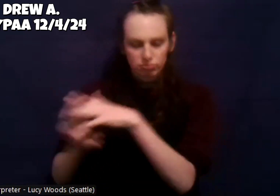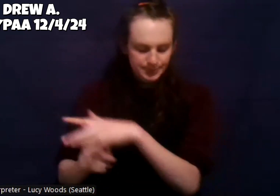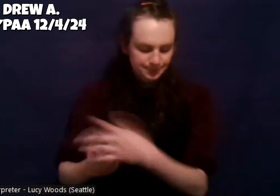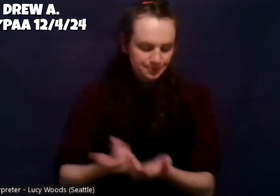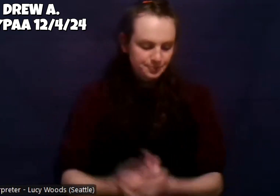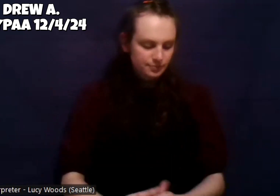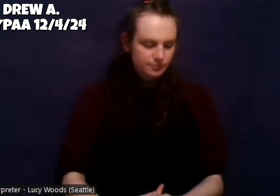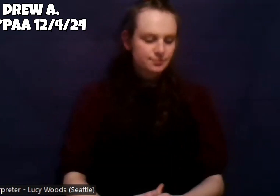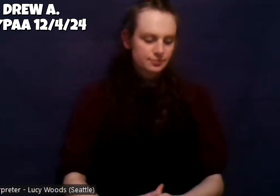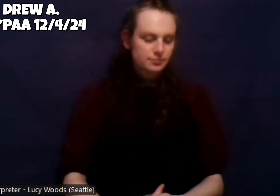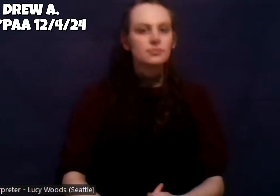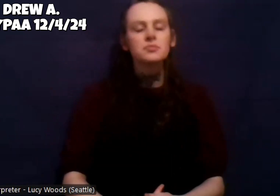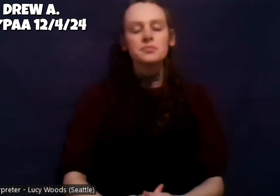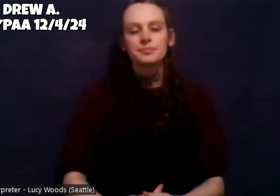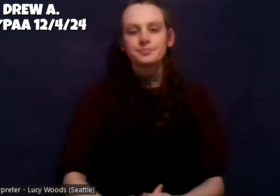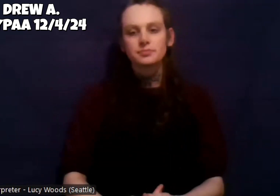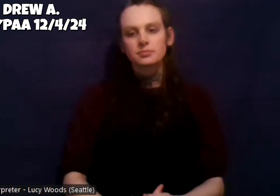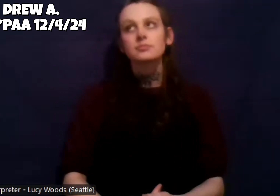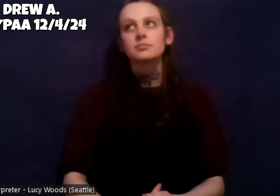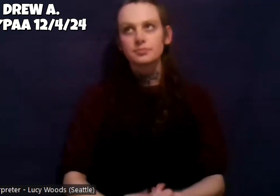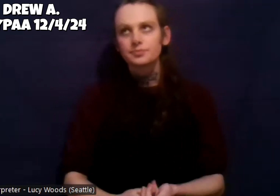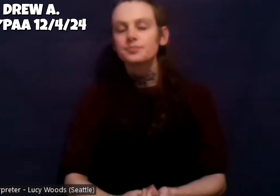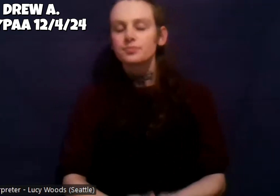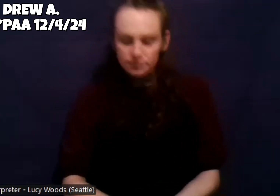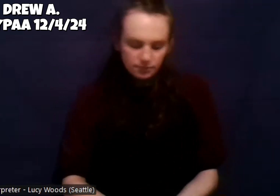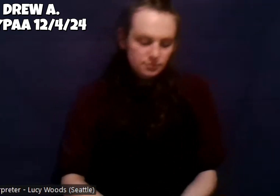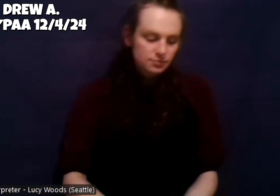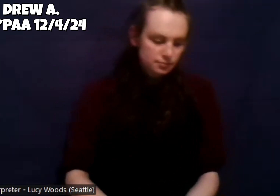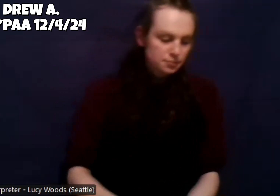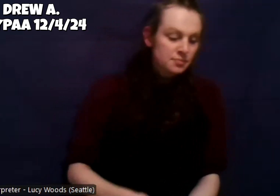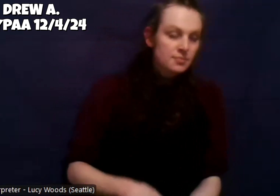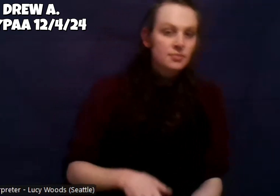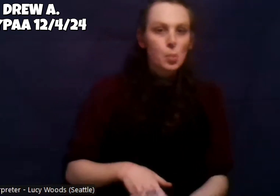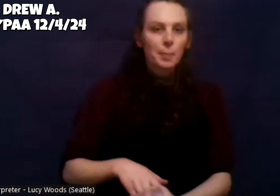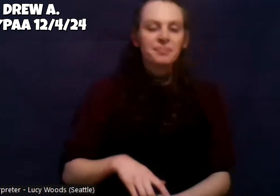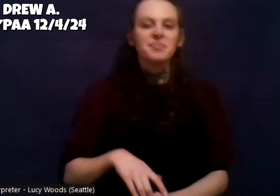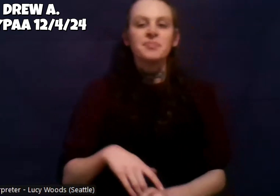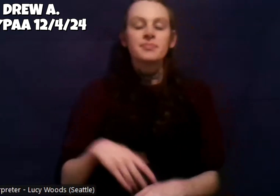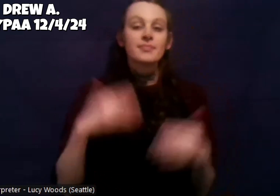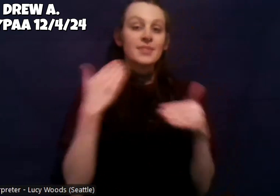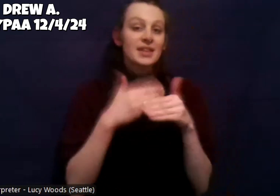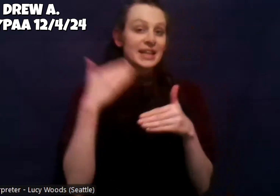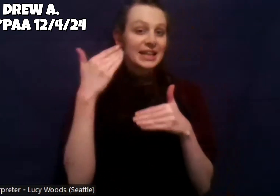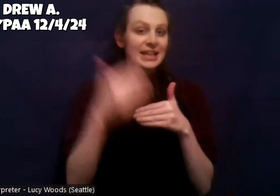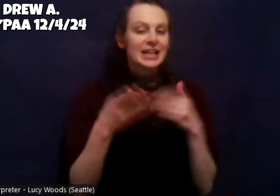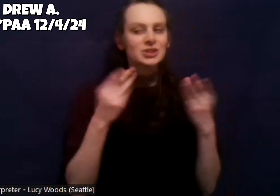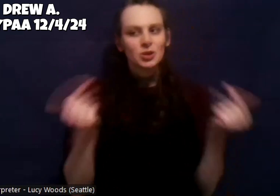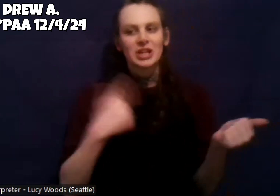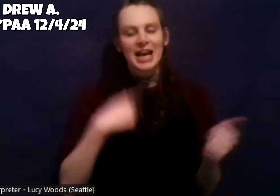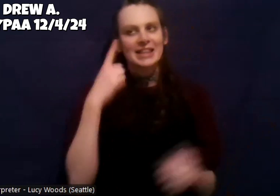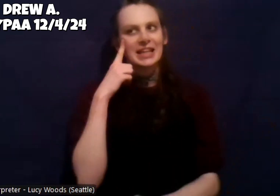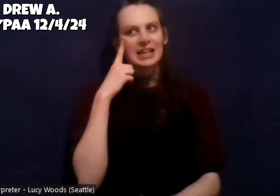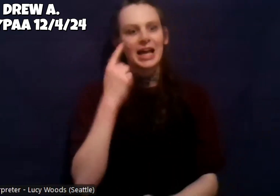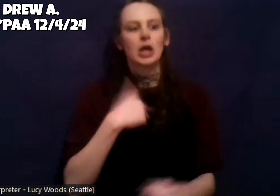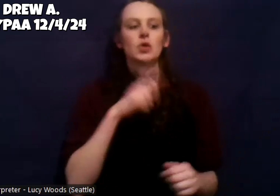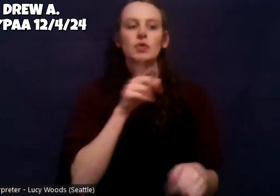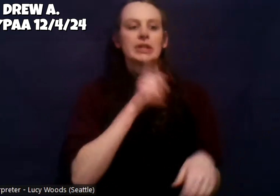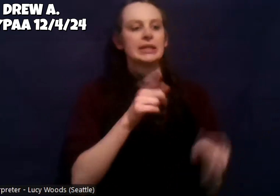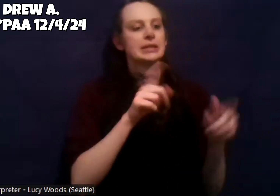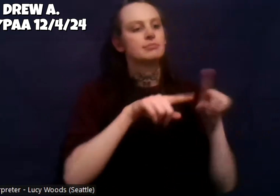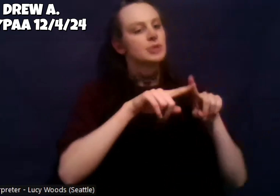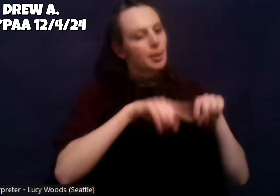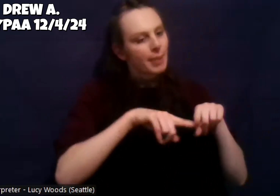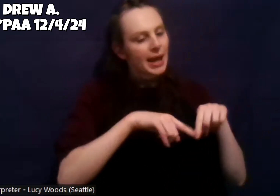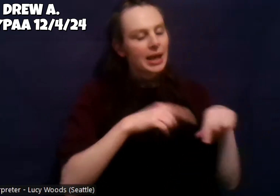So my And then the next solution that I was really banking on this one was realizing that I was trans